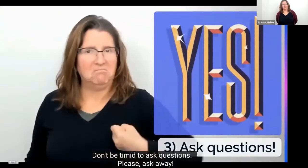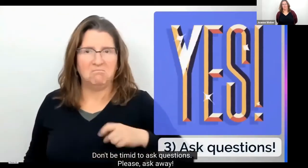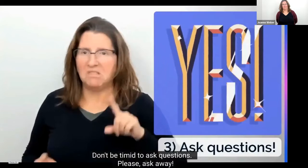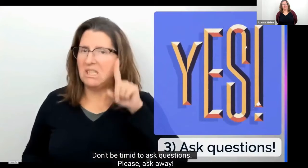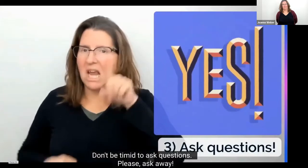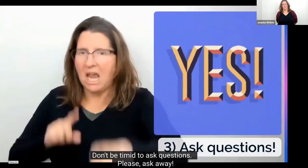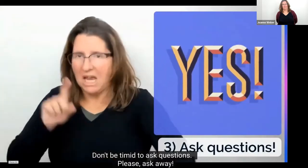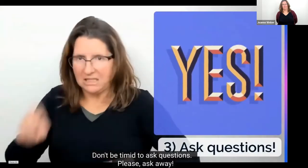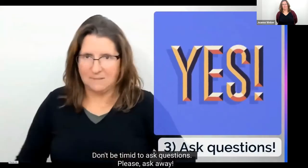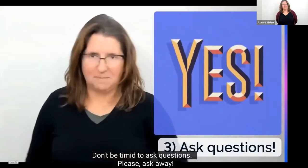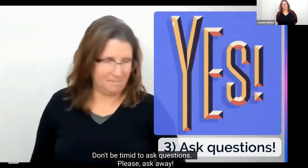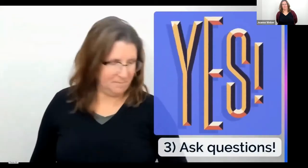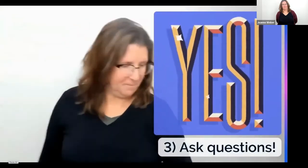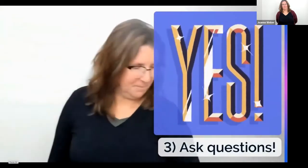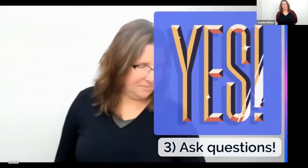away.